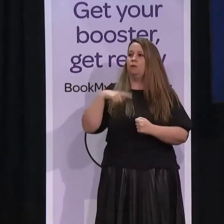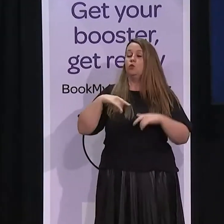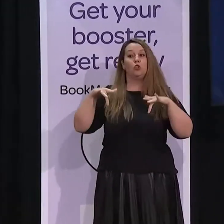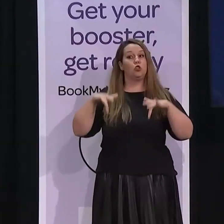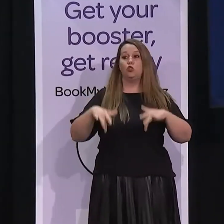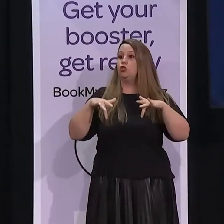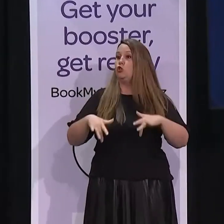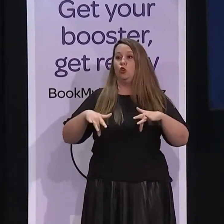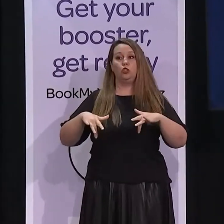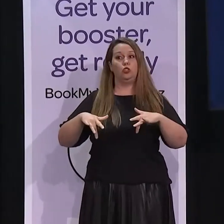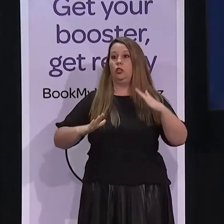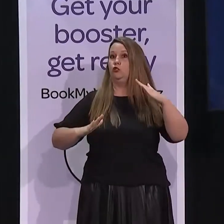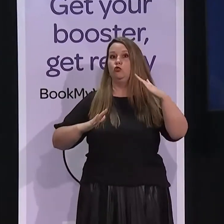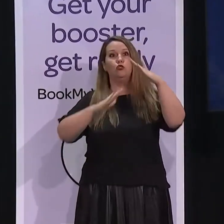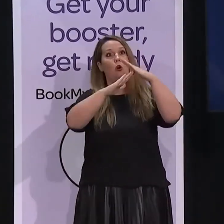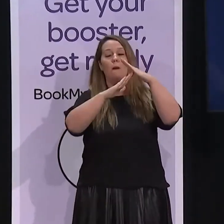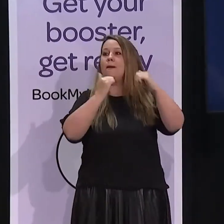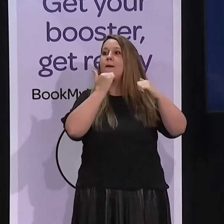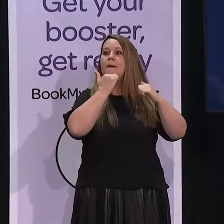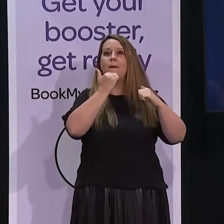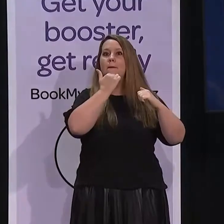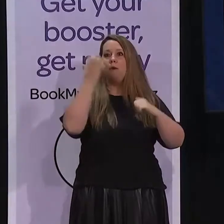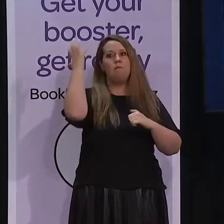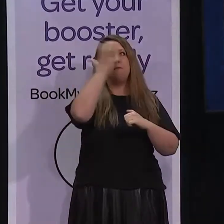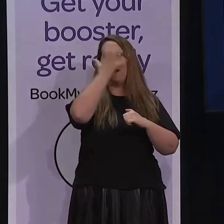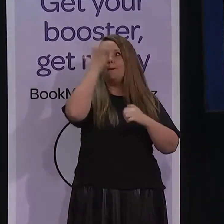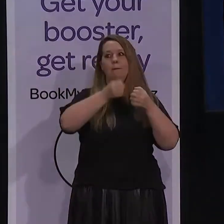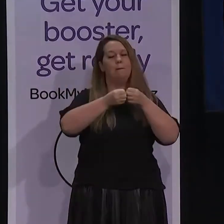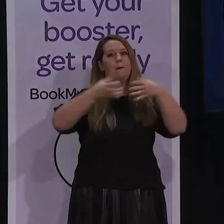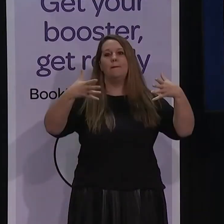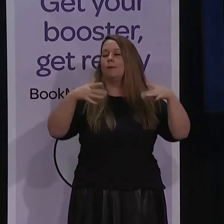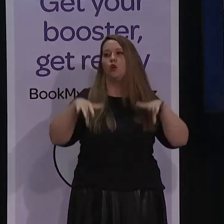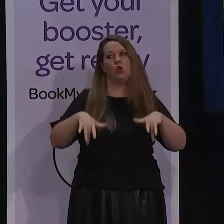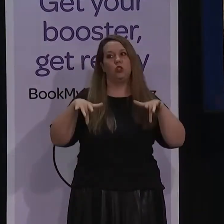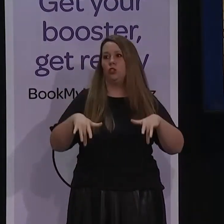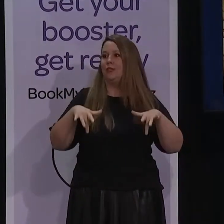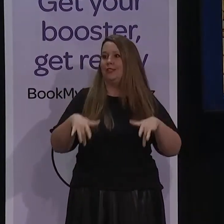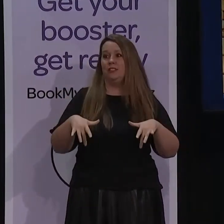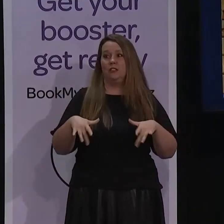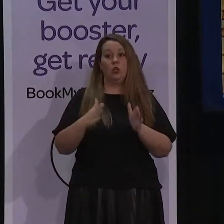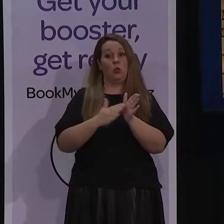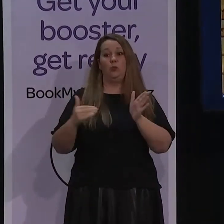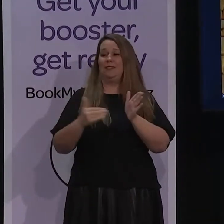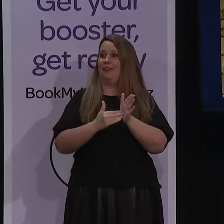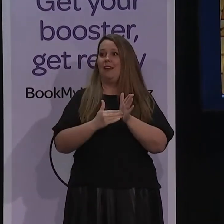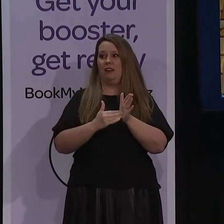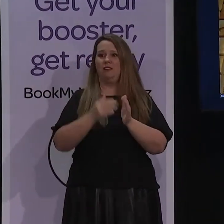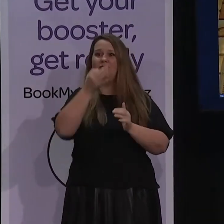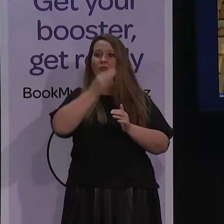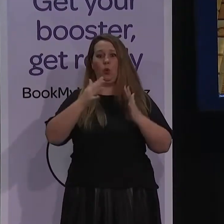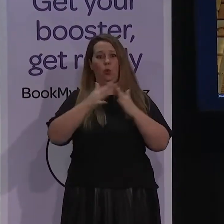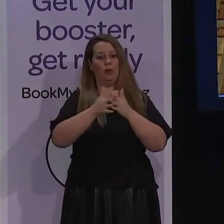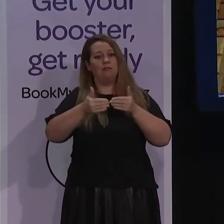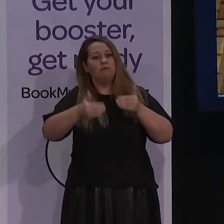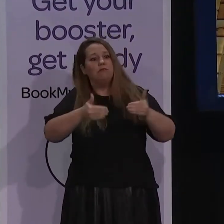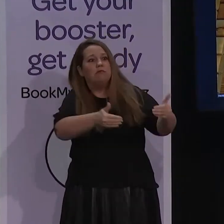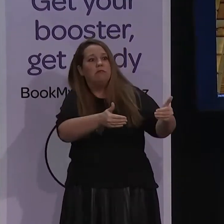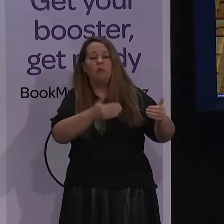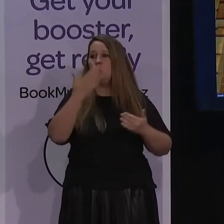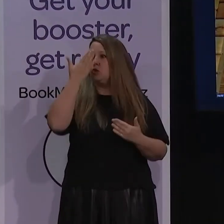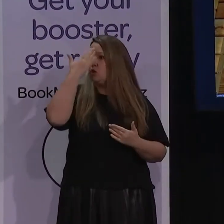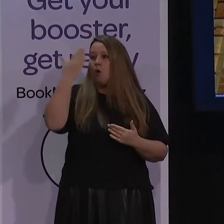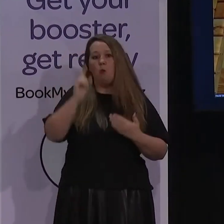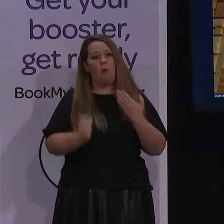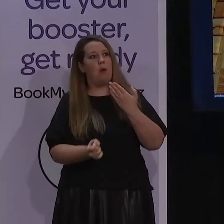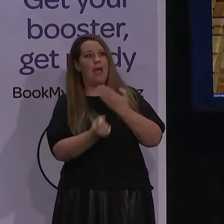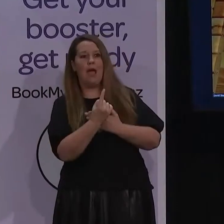peak. The next few weeks are going to be very challenging for New Zealand. We don't know exactly how things will pan out. So we